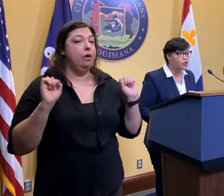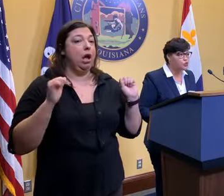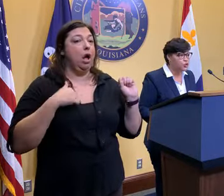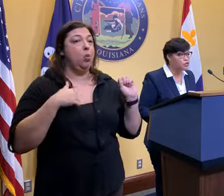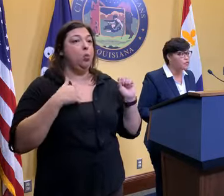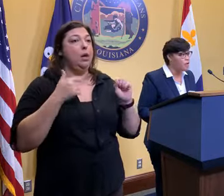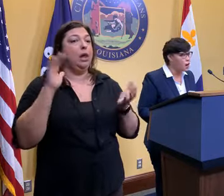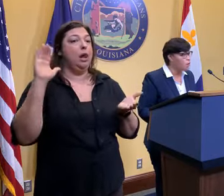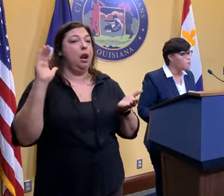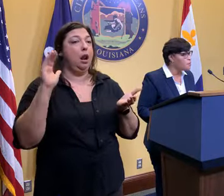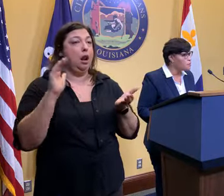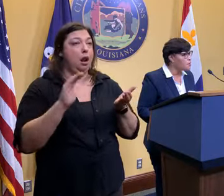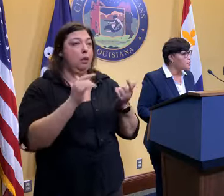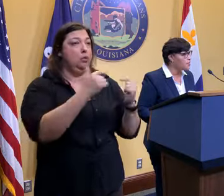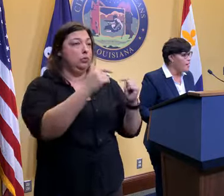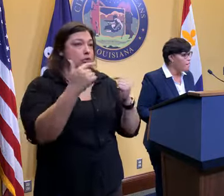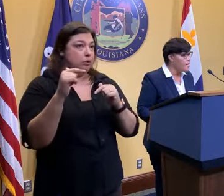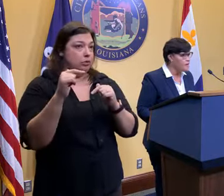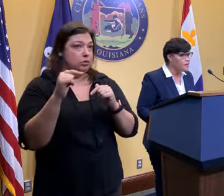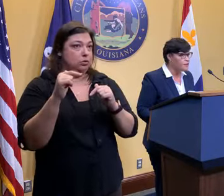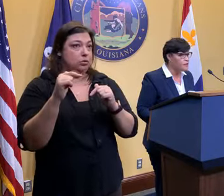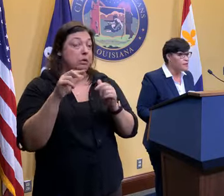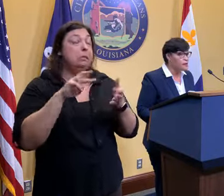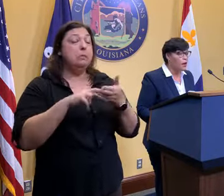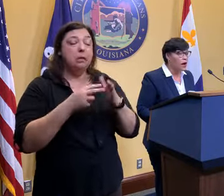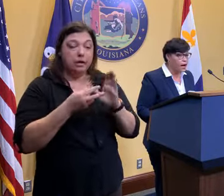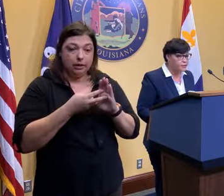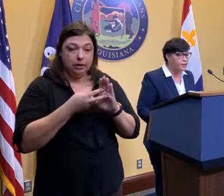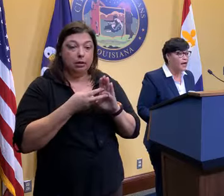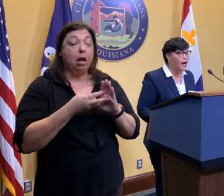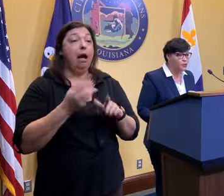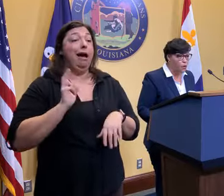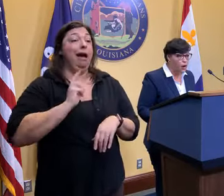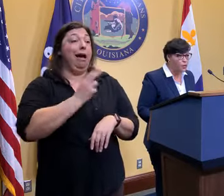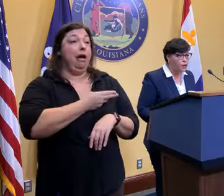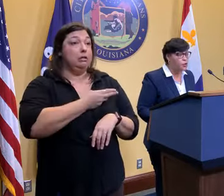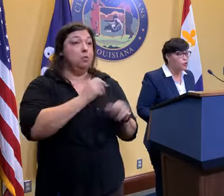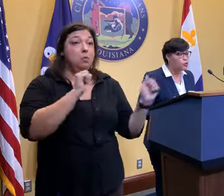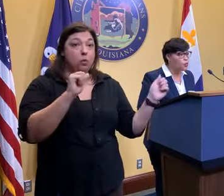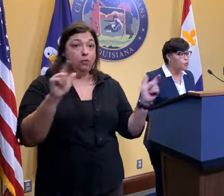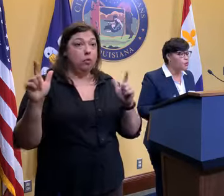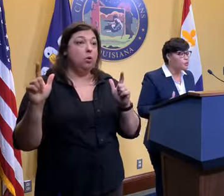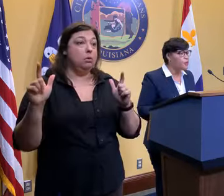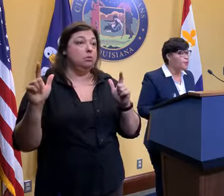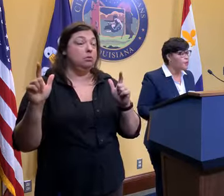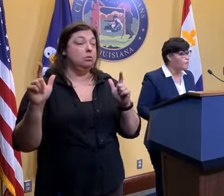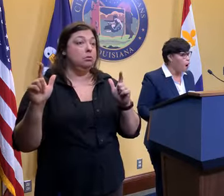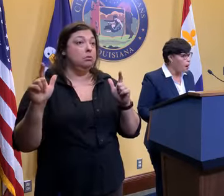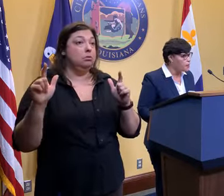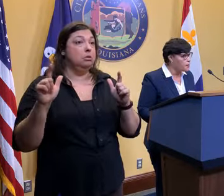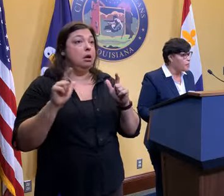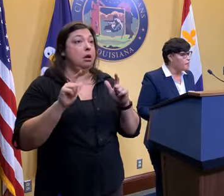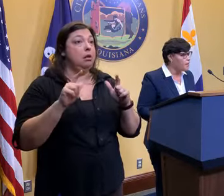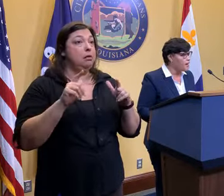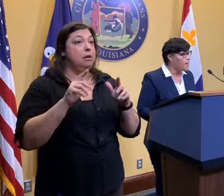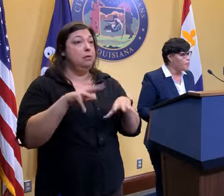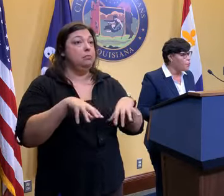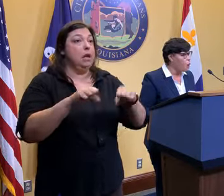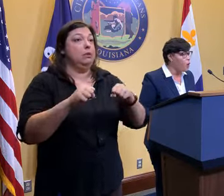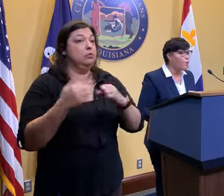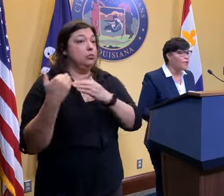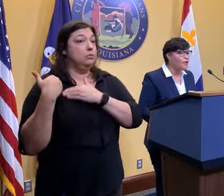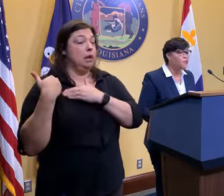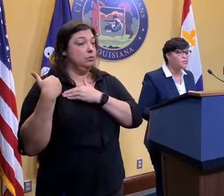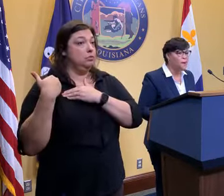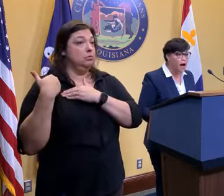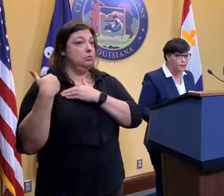ease restrictions in our community. So that means us, everyone, doing their part, playing their